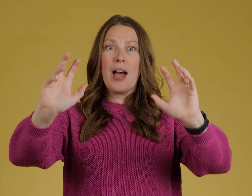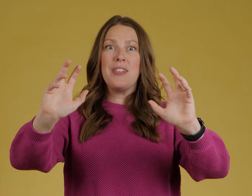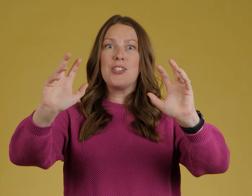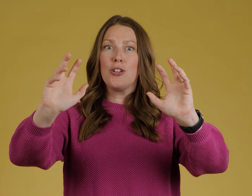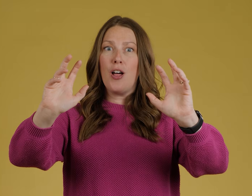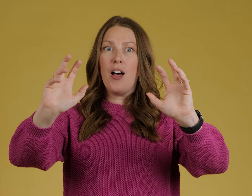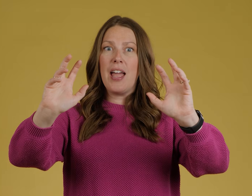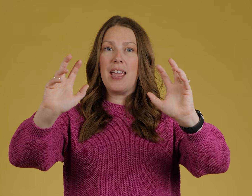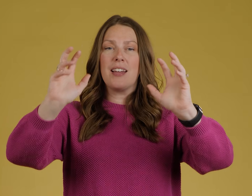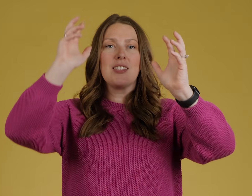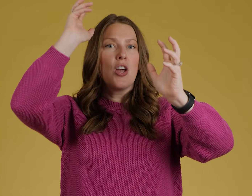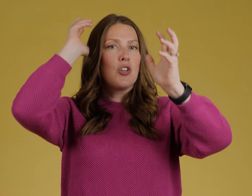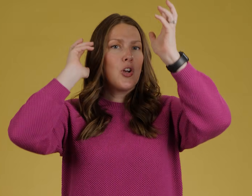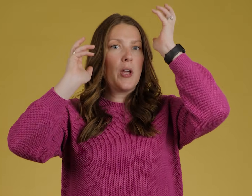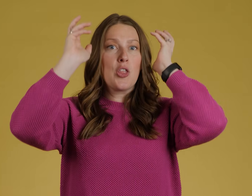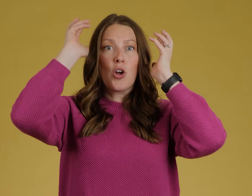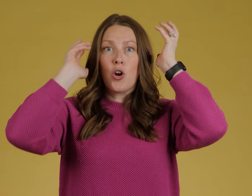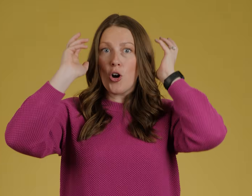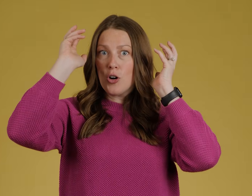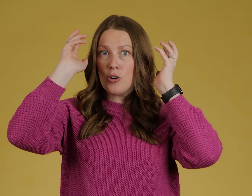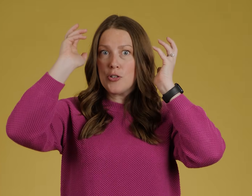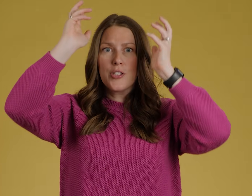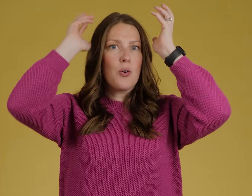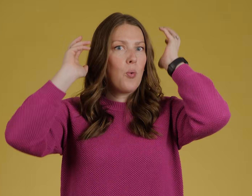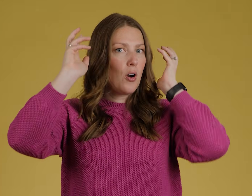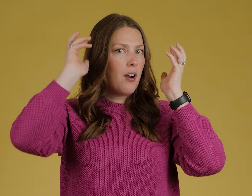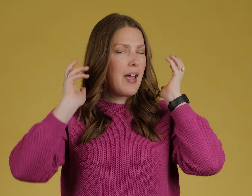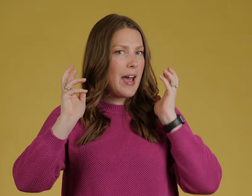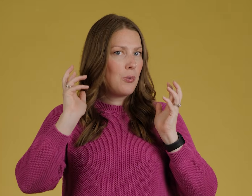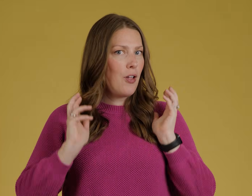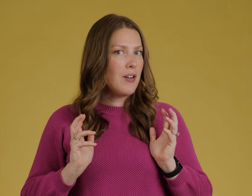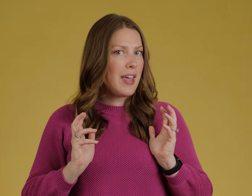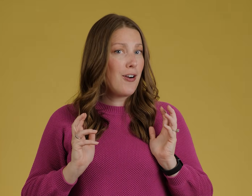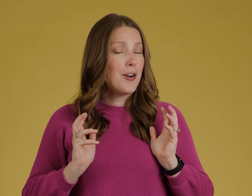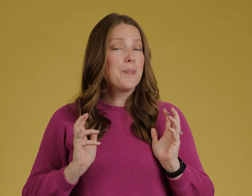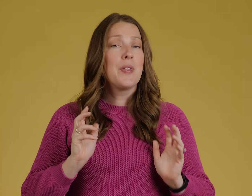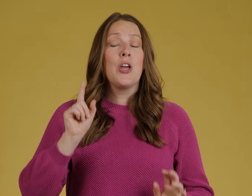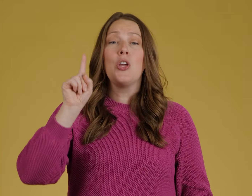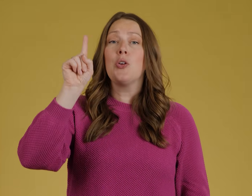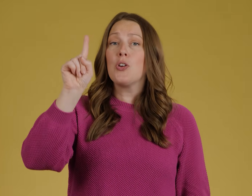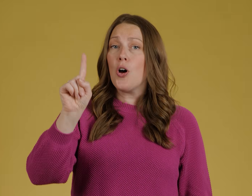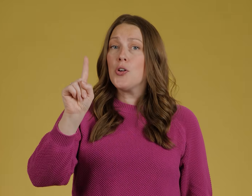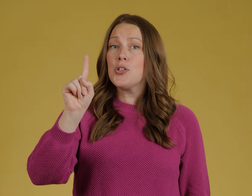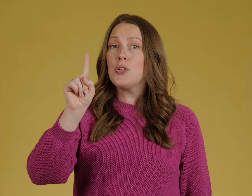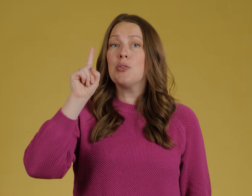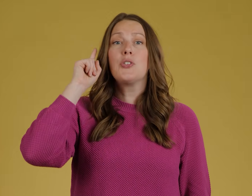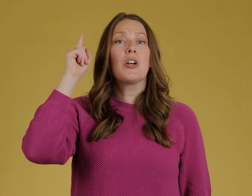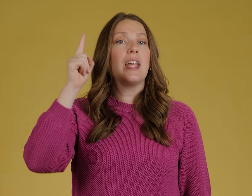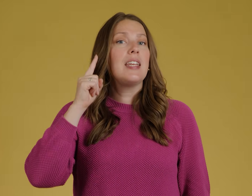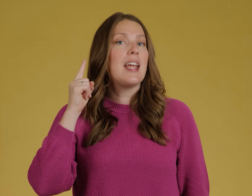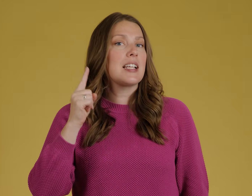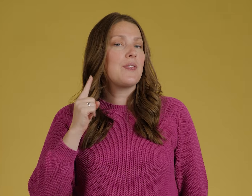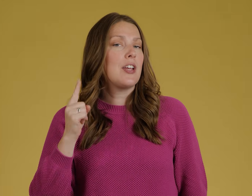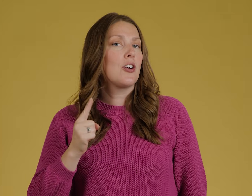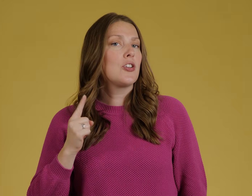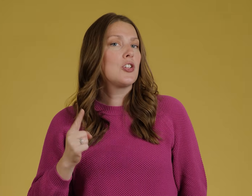these claw hands showing the curls or how long they are. You can also use your index finger to